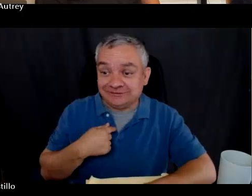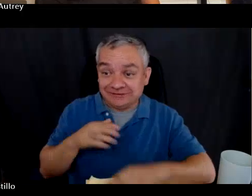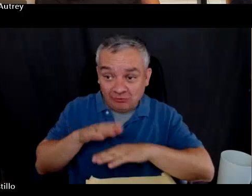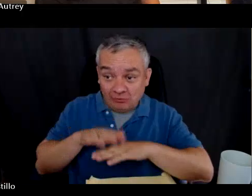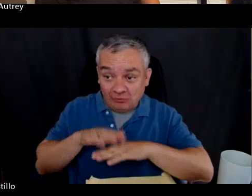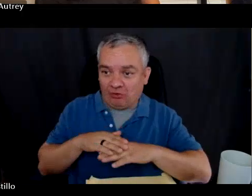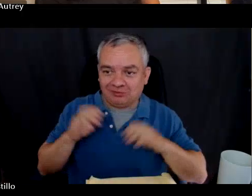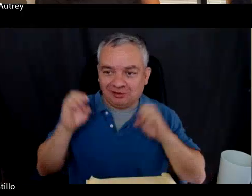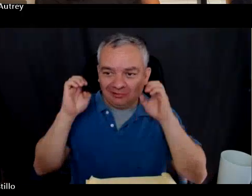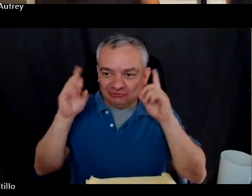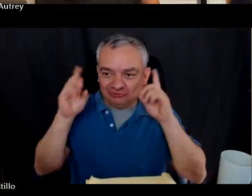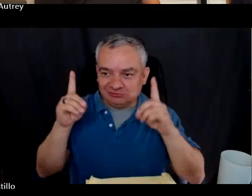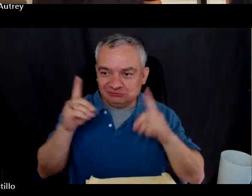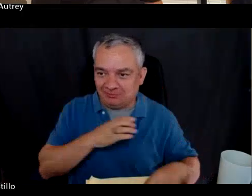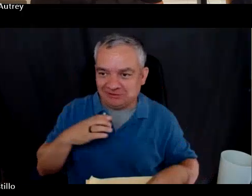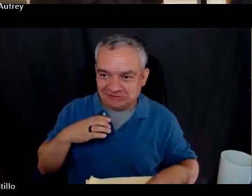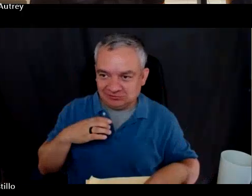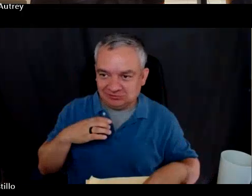But